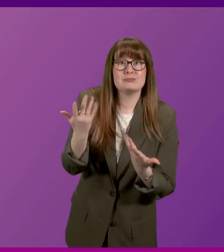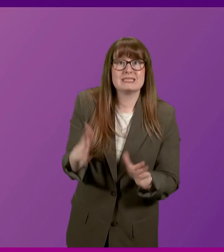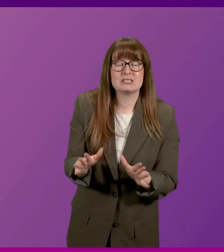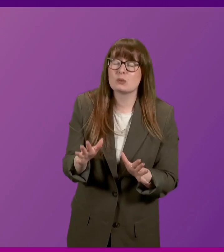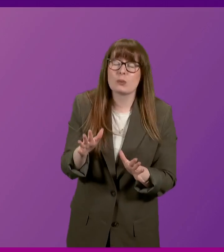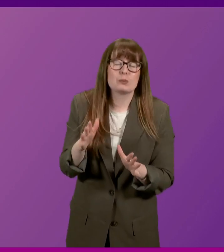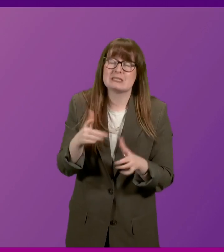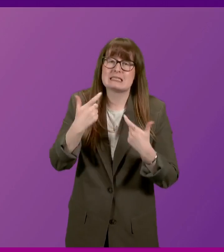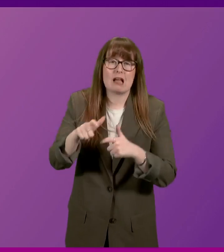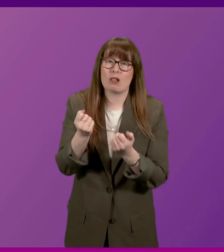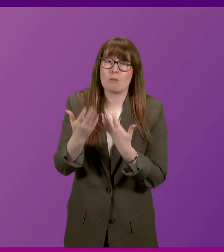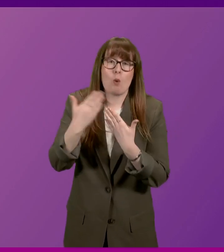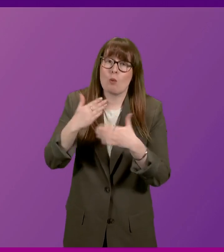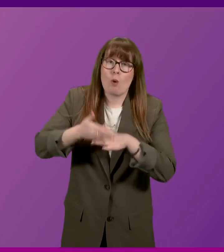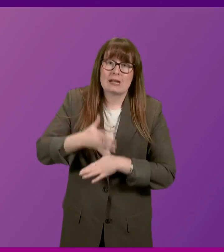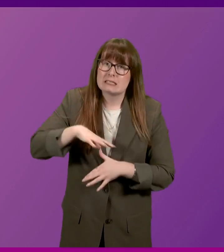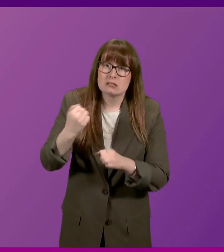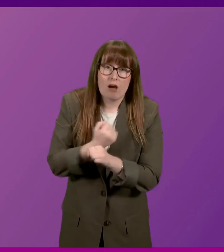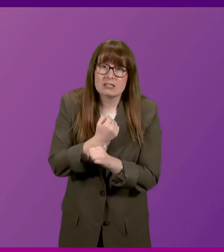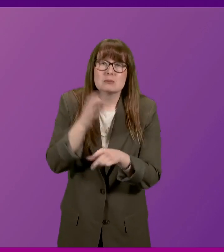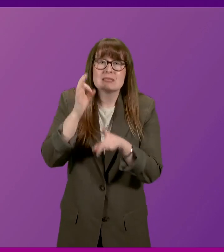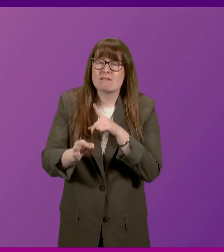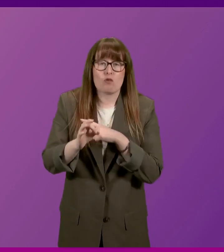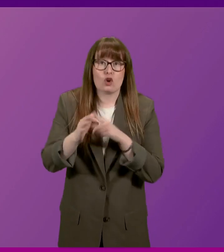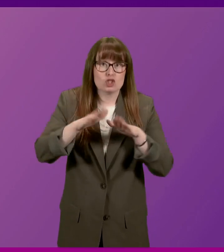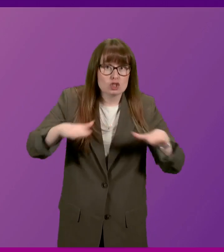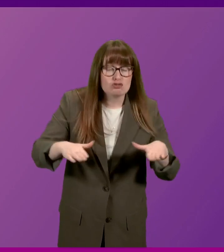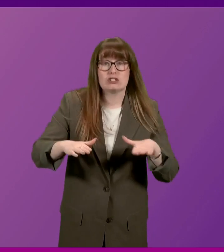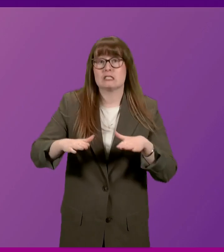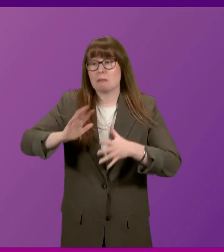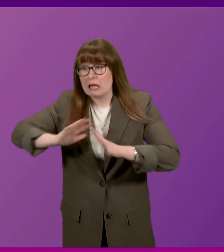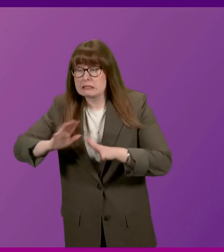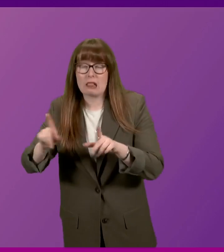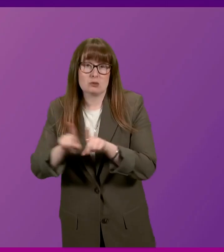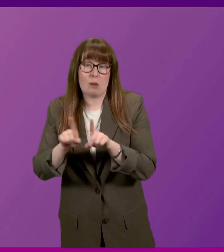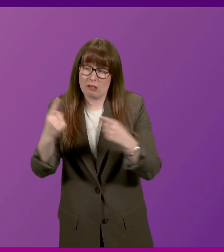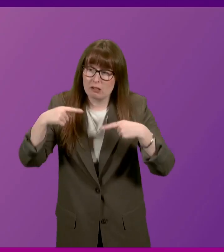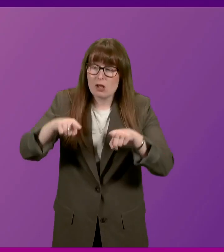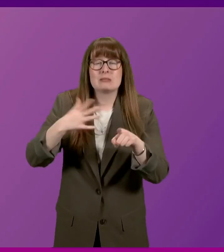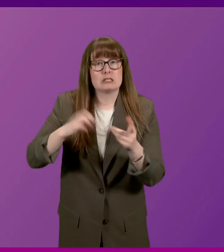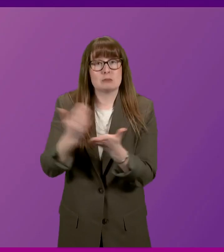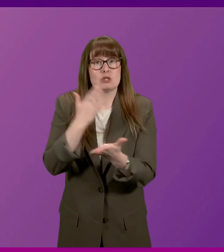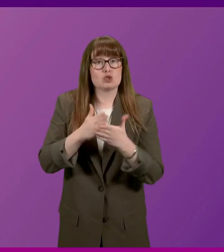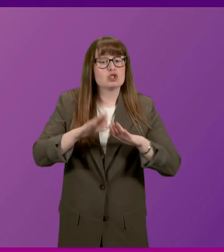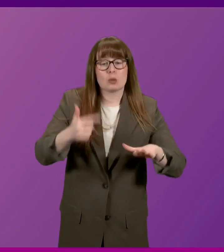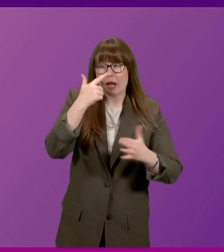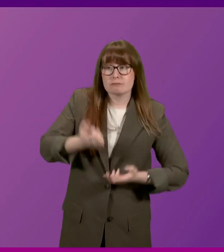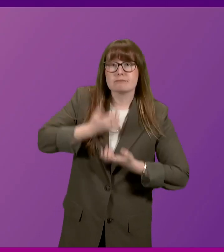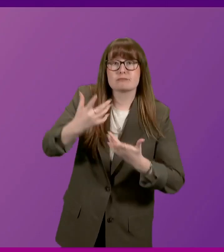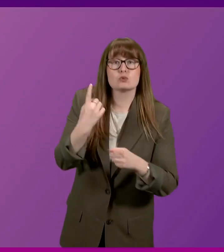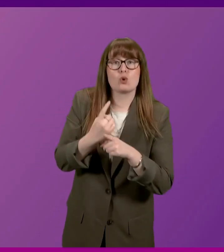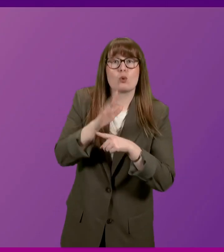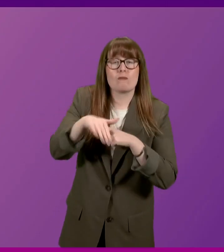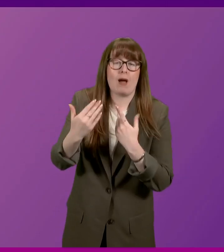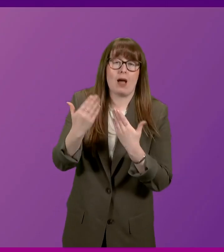do in terms of all children, in terms of BSL, domestic abuse, and being able to speak out about abuse. So